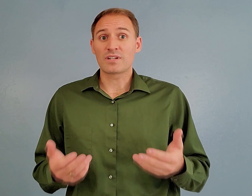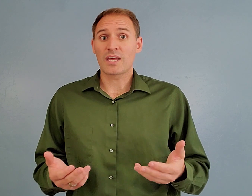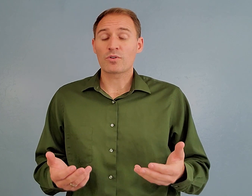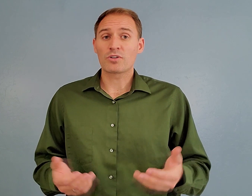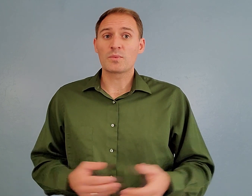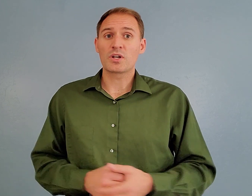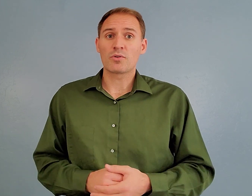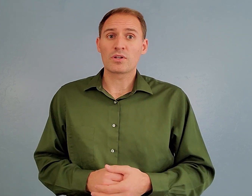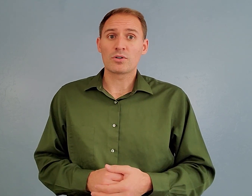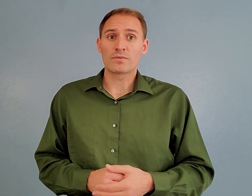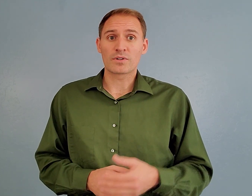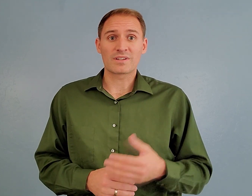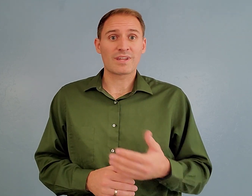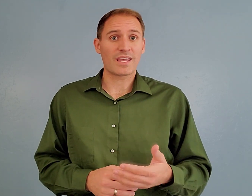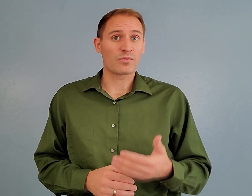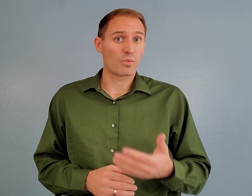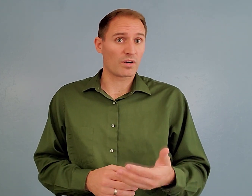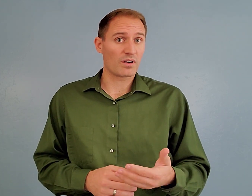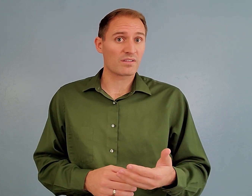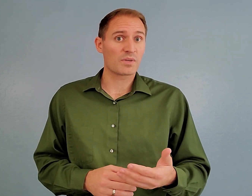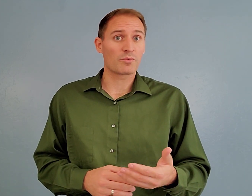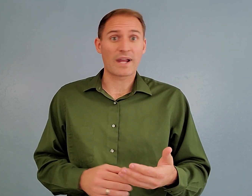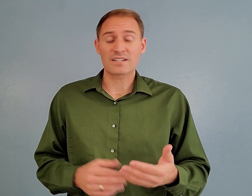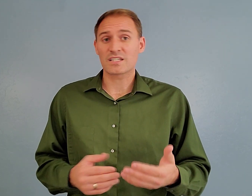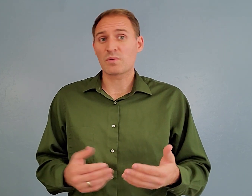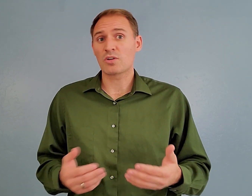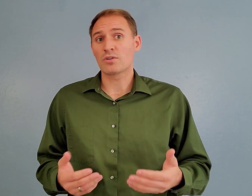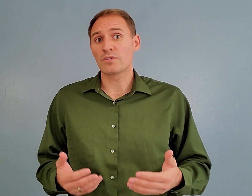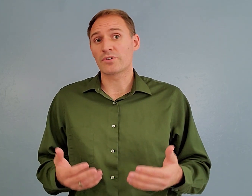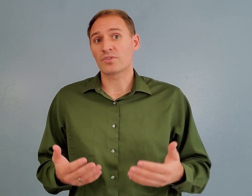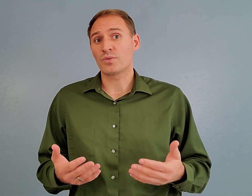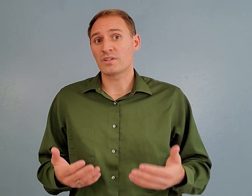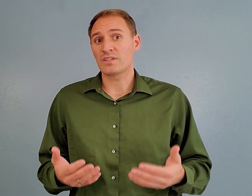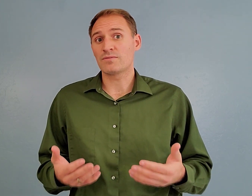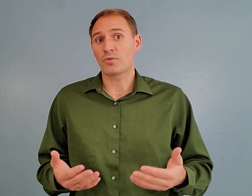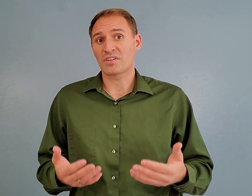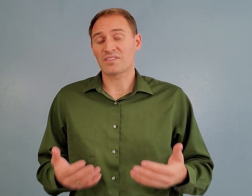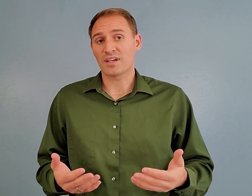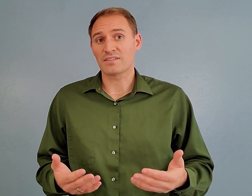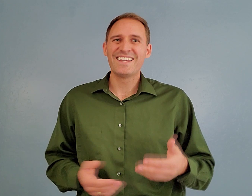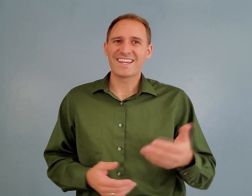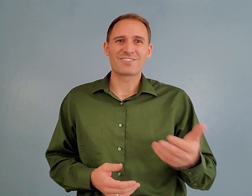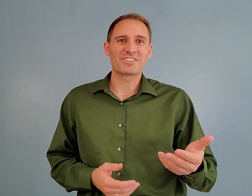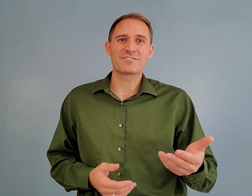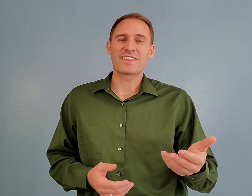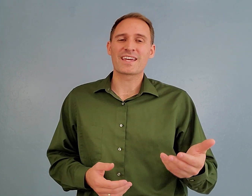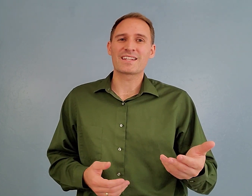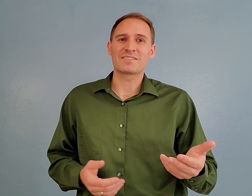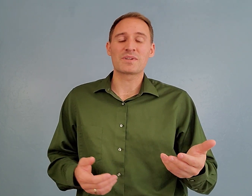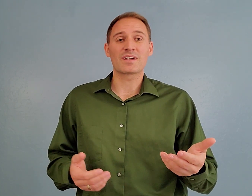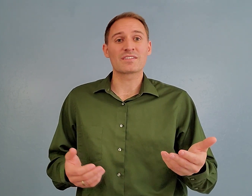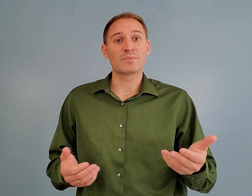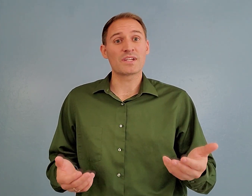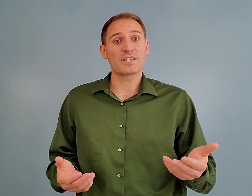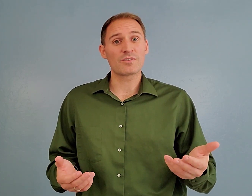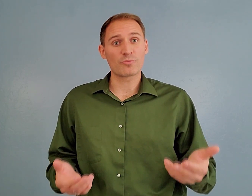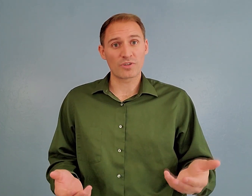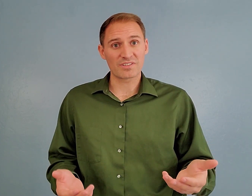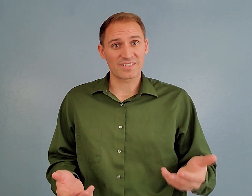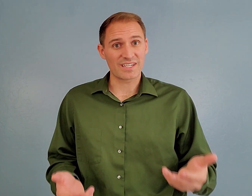we're going to be going over 10 words, but we're actually going to be going over 24 signs. And the reason for that is because many words in